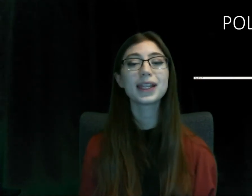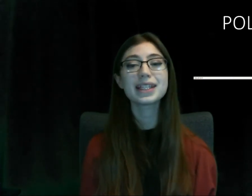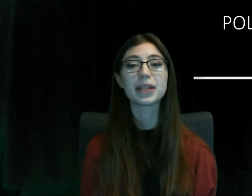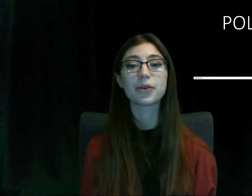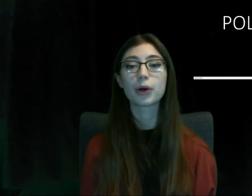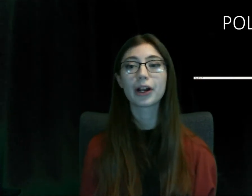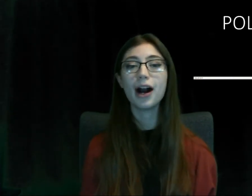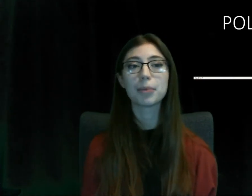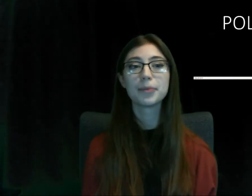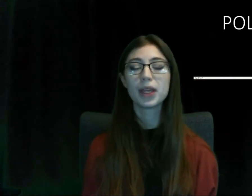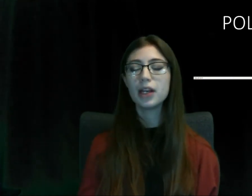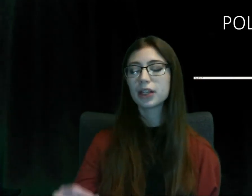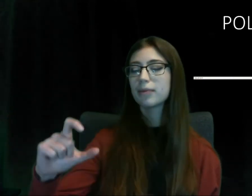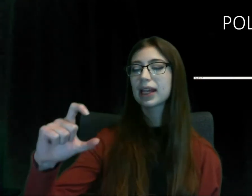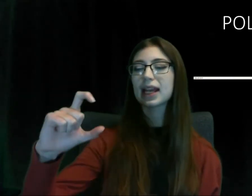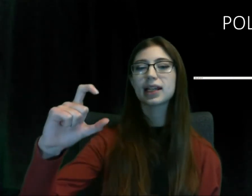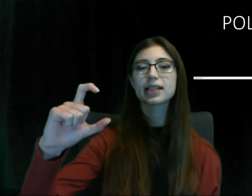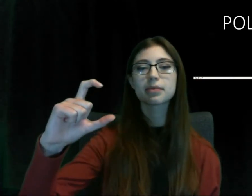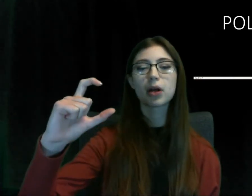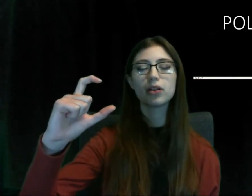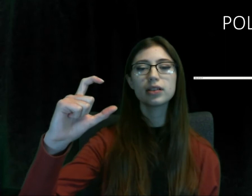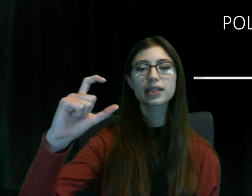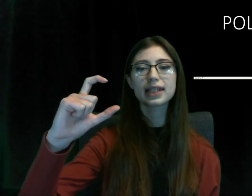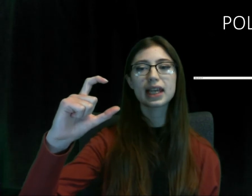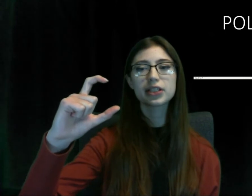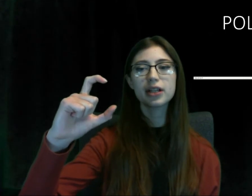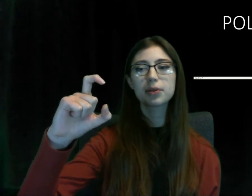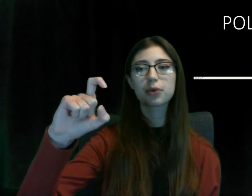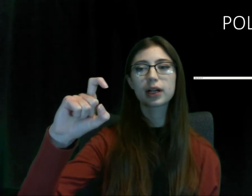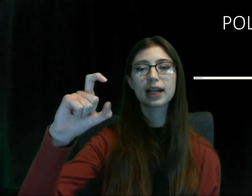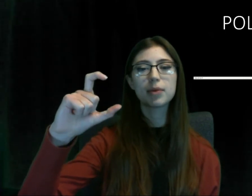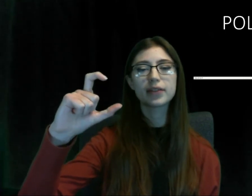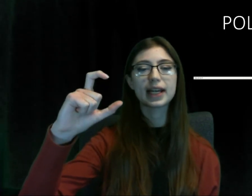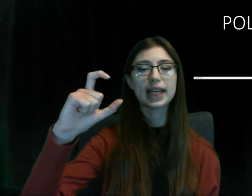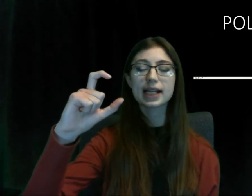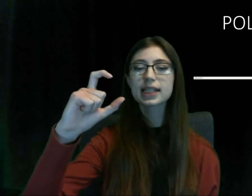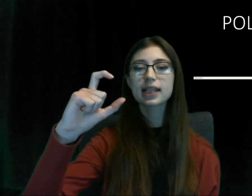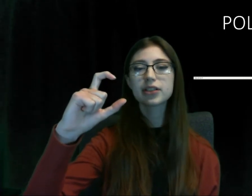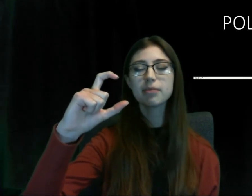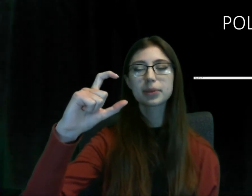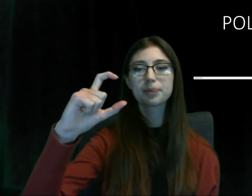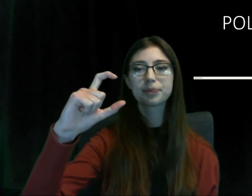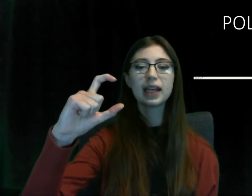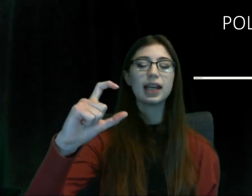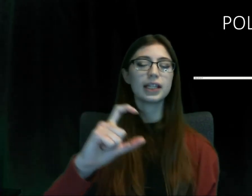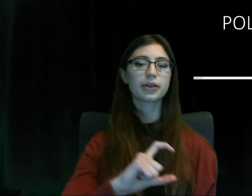Policeman or cop. You're going to make a small C hand shape or a modified X hand shape. And you're going to